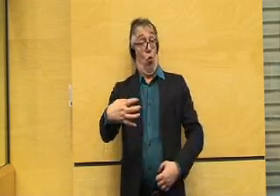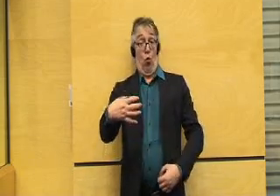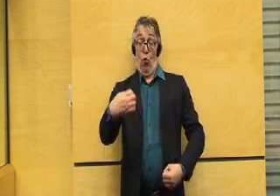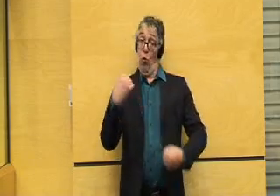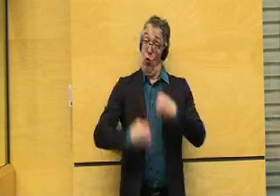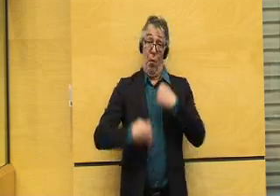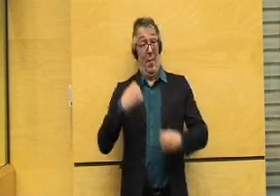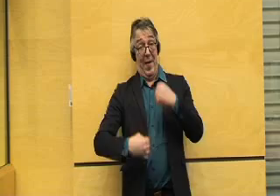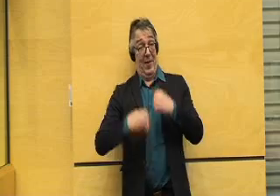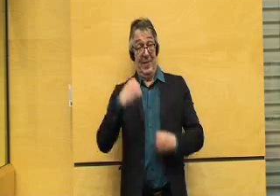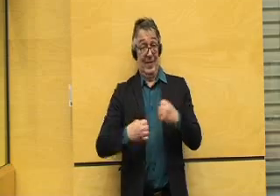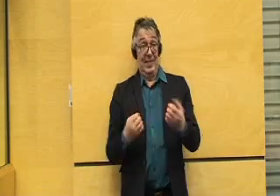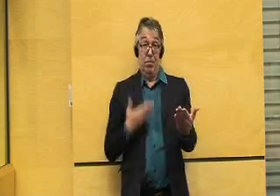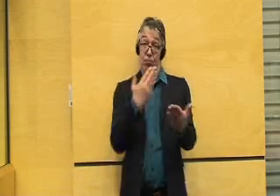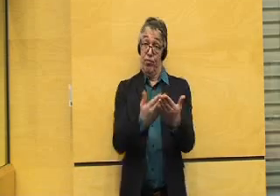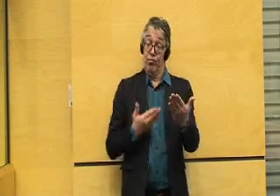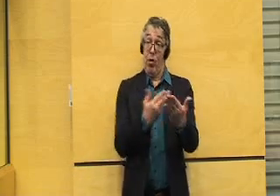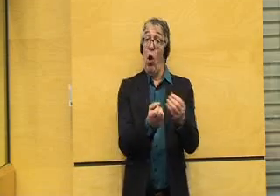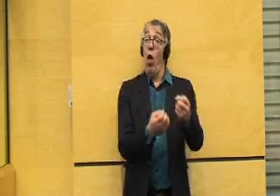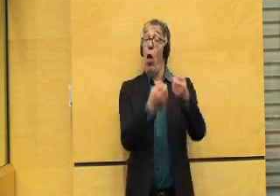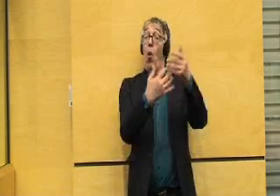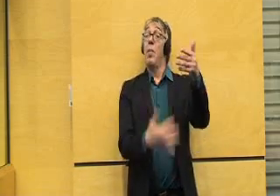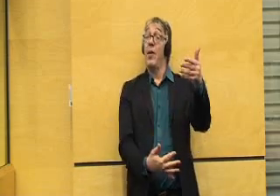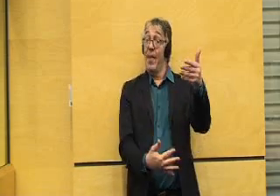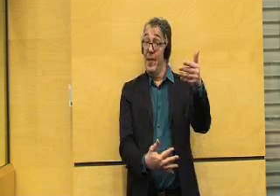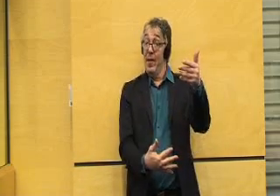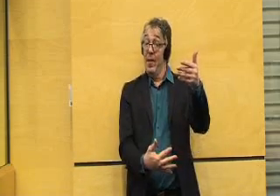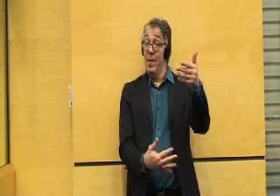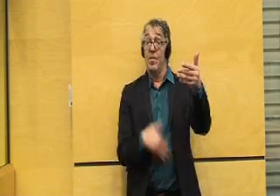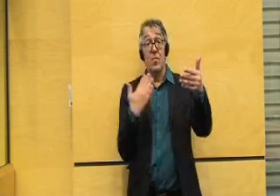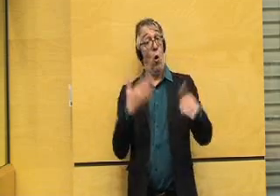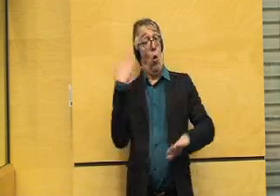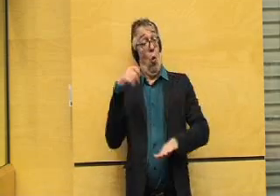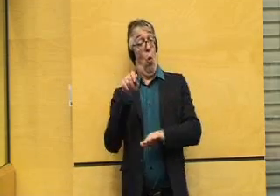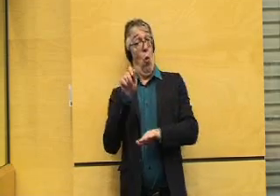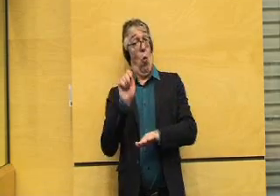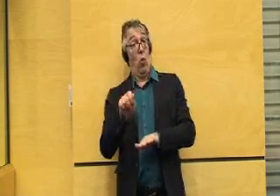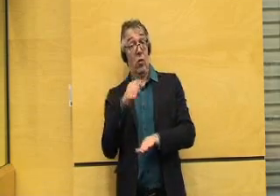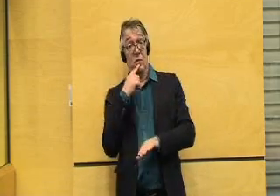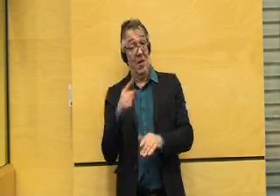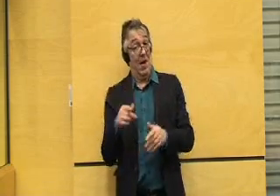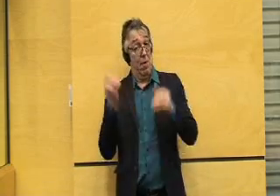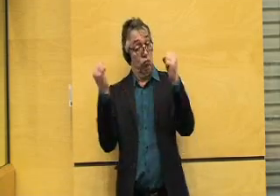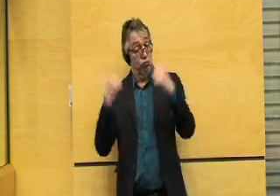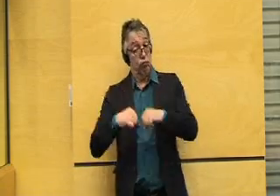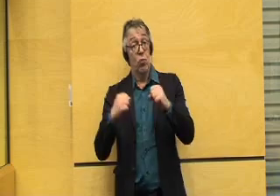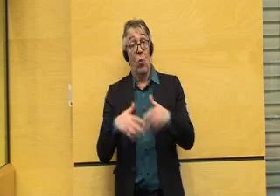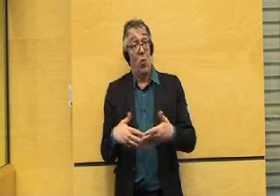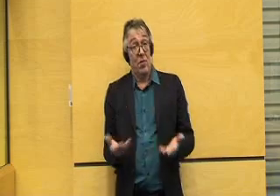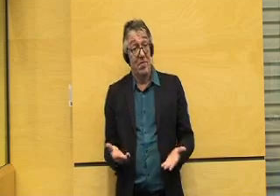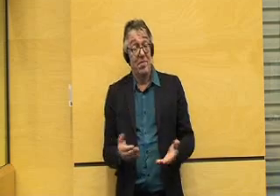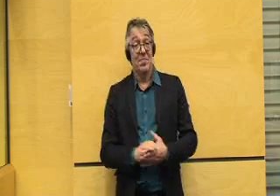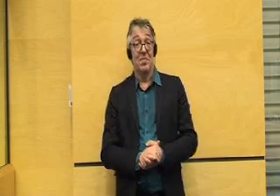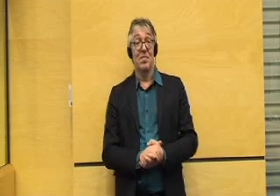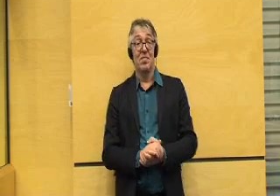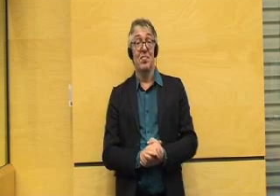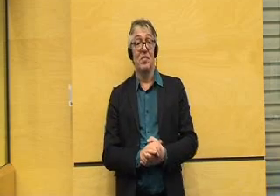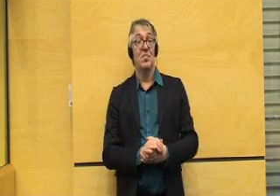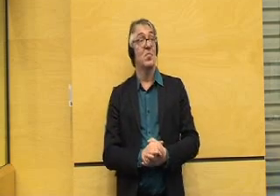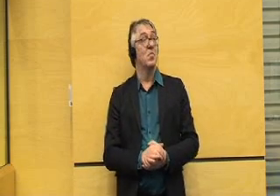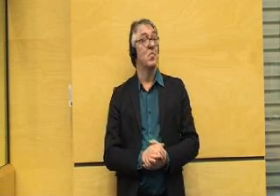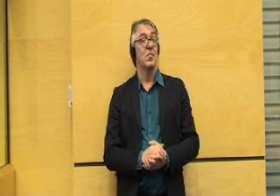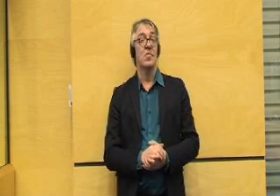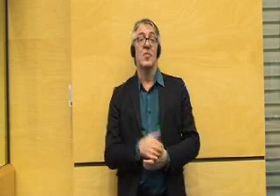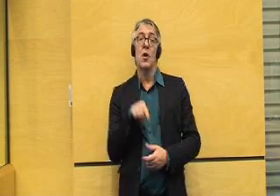I would like also to mention, because in paragraph 18 of your report, initial report, you talk